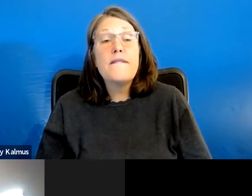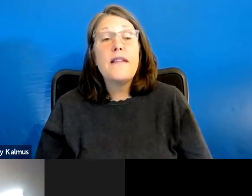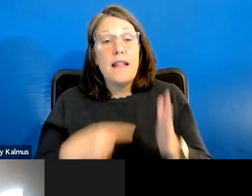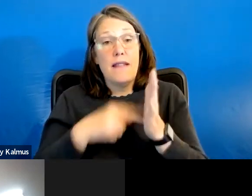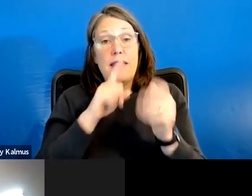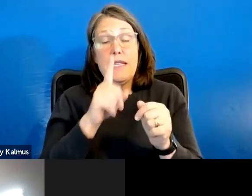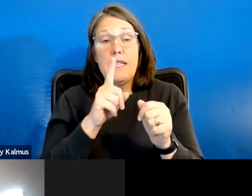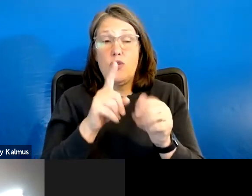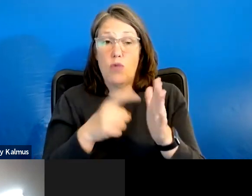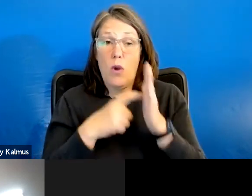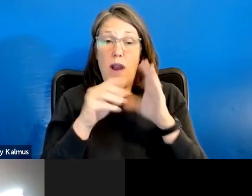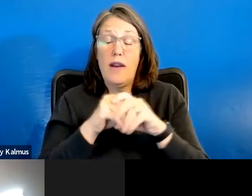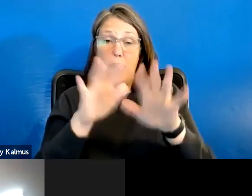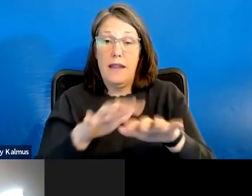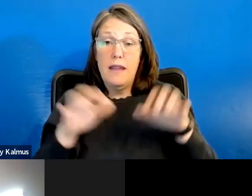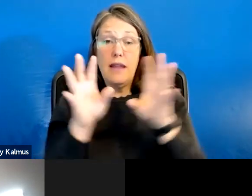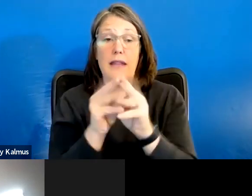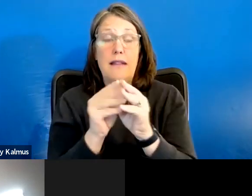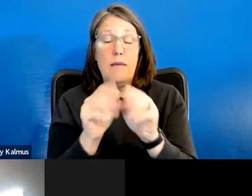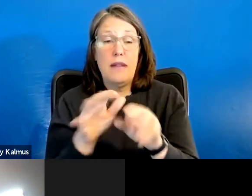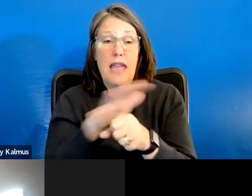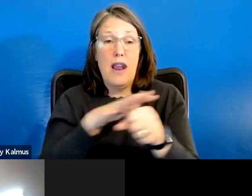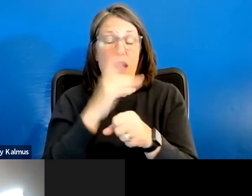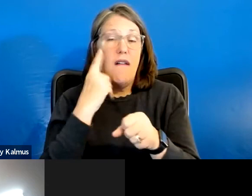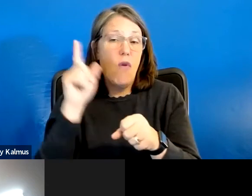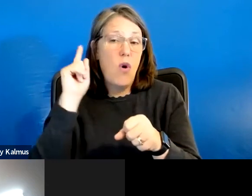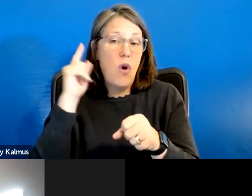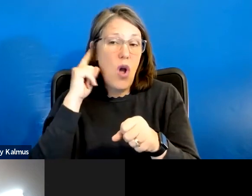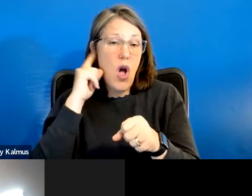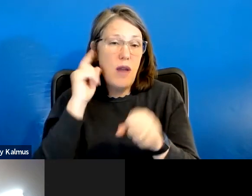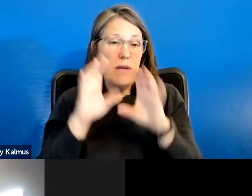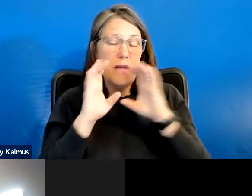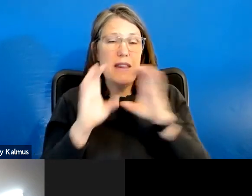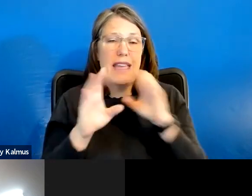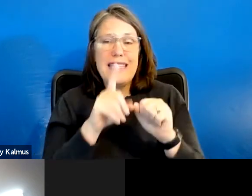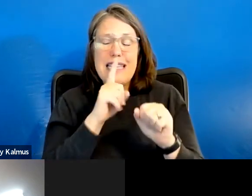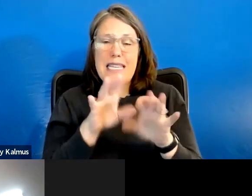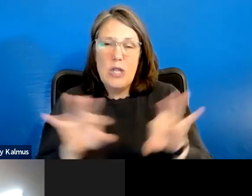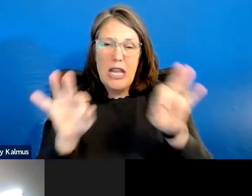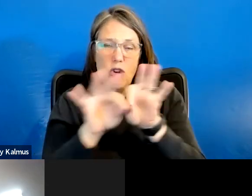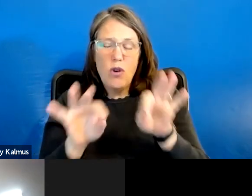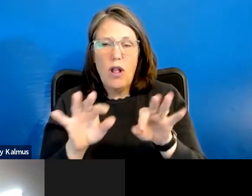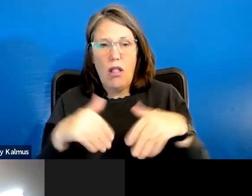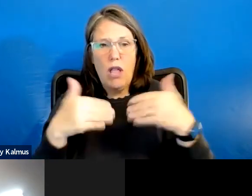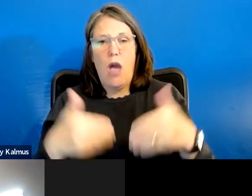This is required in assembly areas where audible communication is integral.